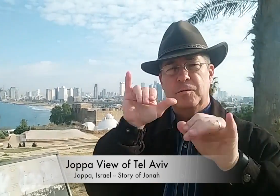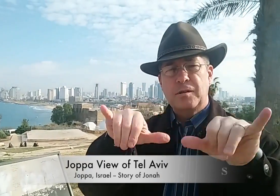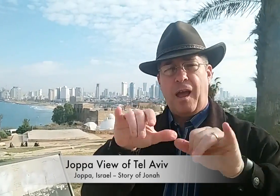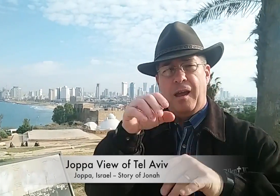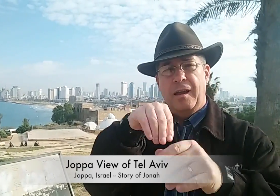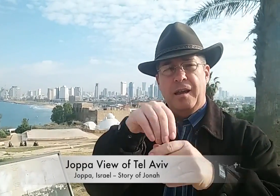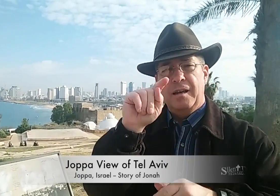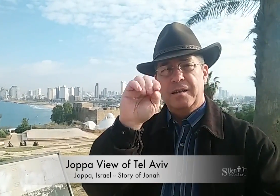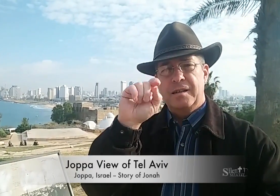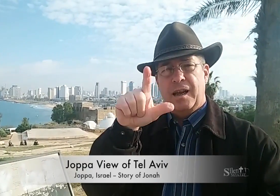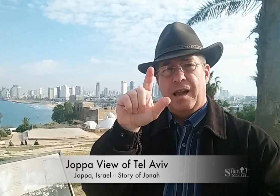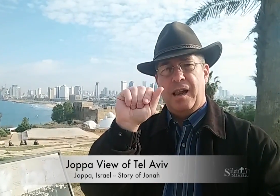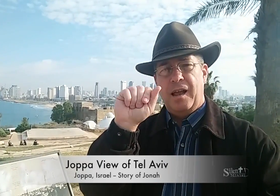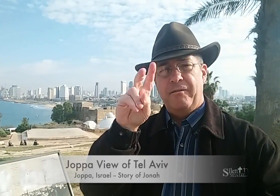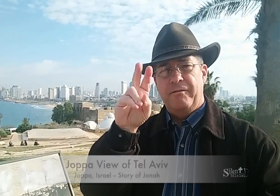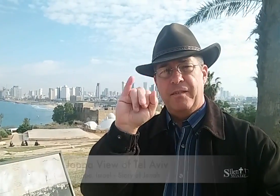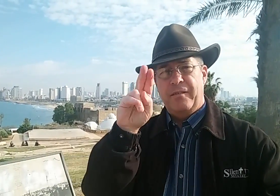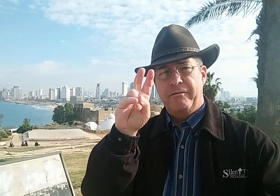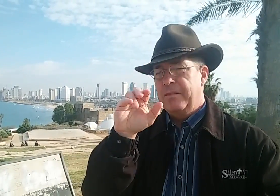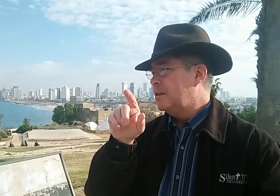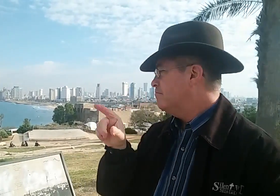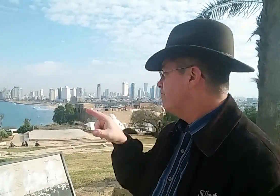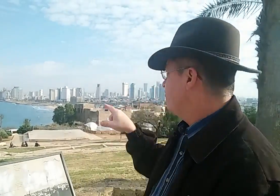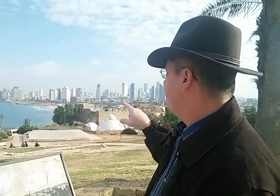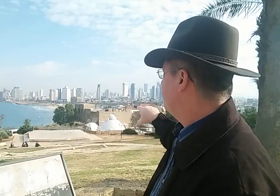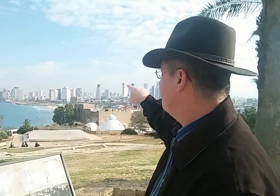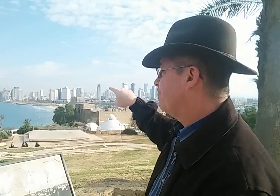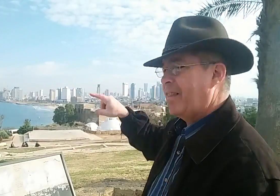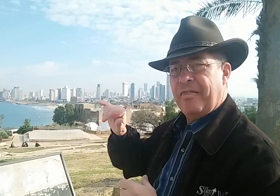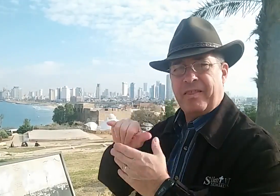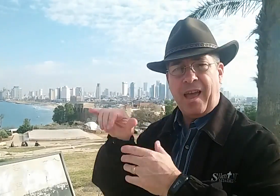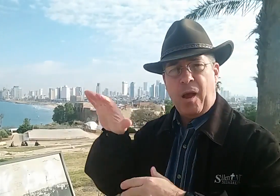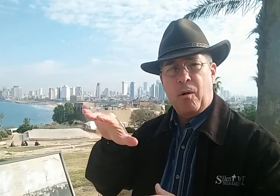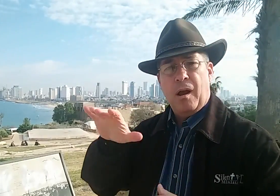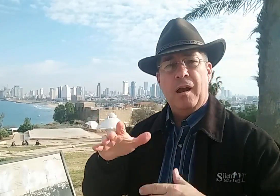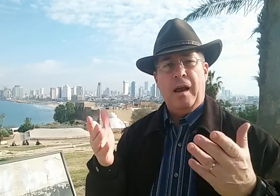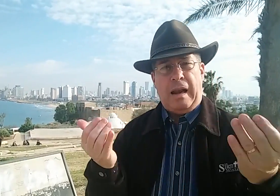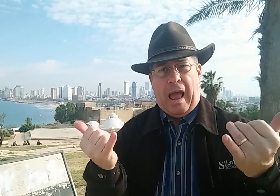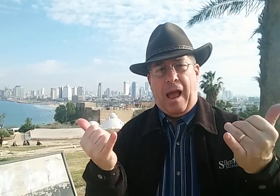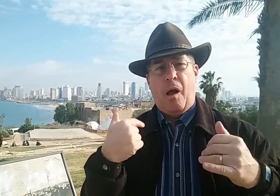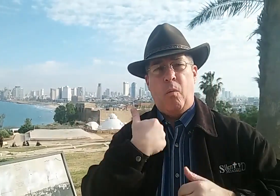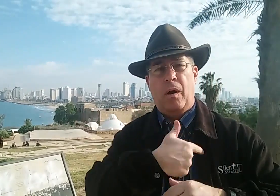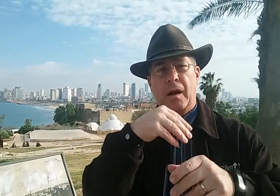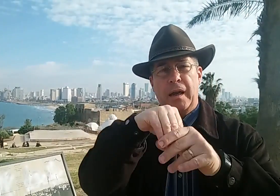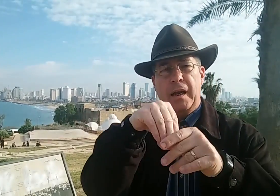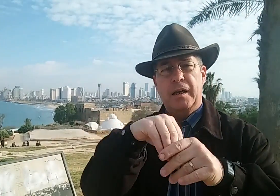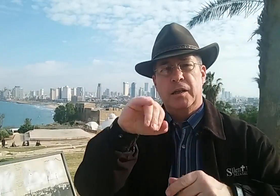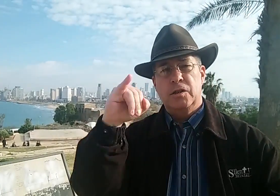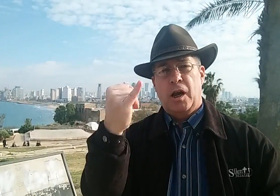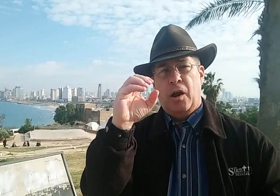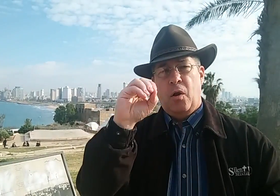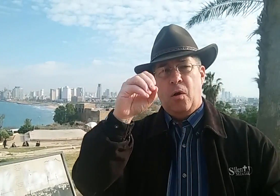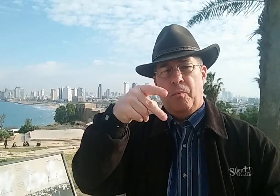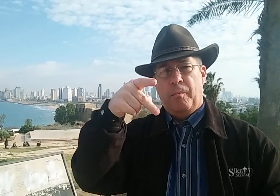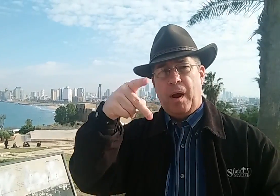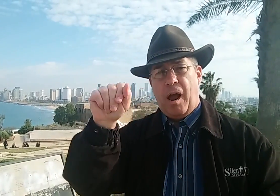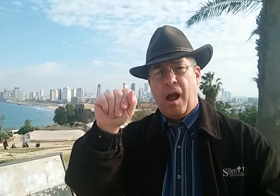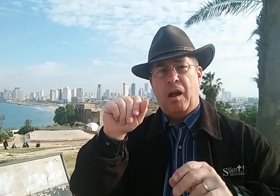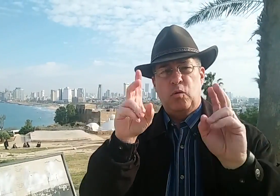So last night, we slept in Tel Aviv. This is Tel Aviv. So right now,